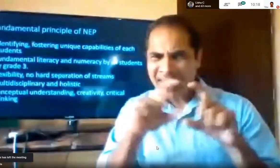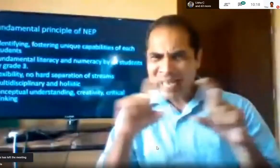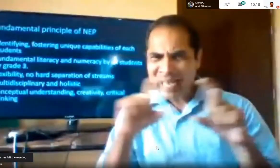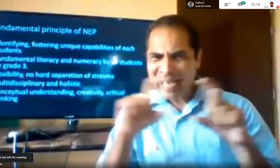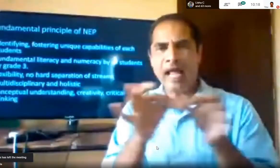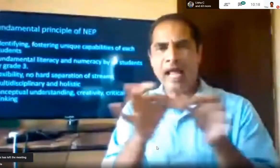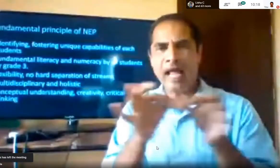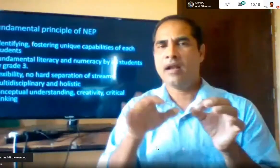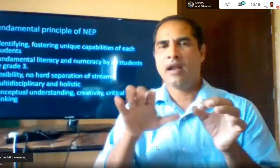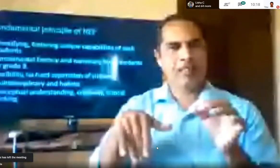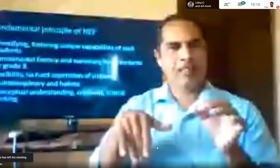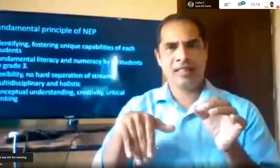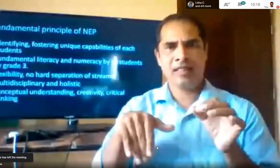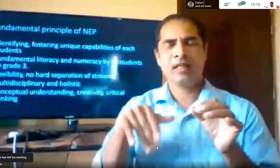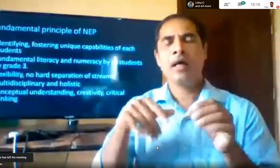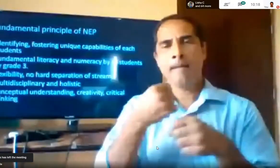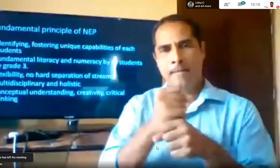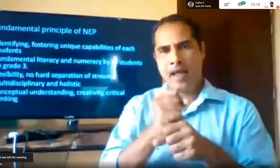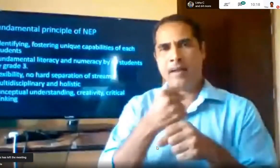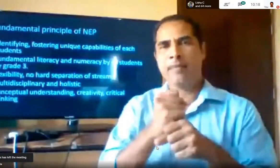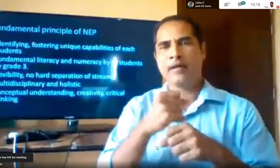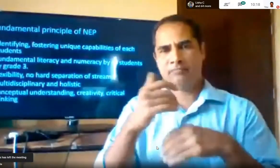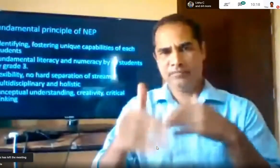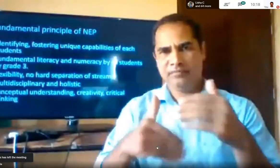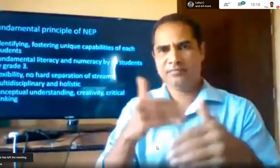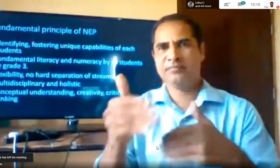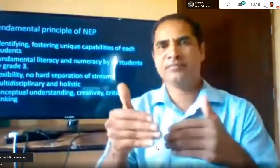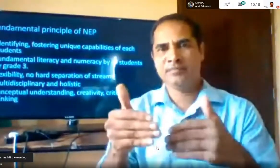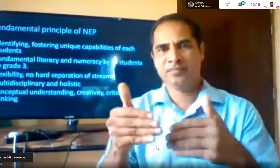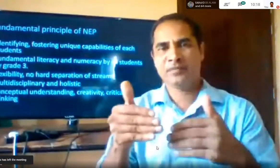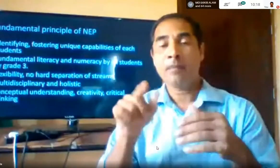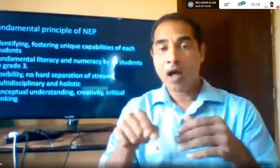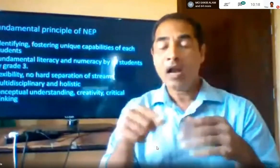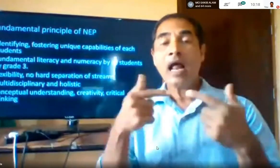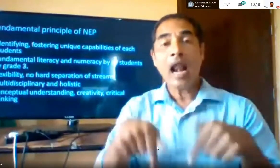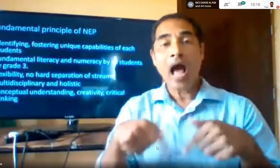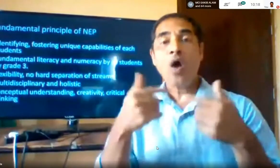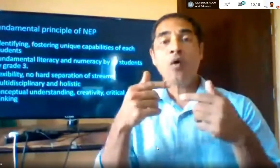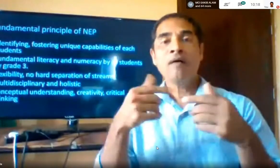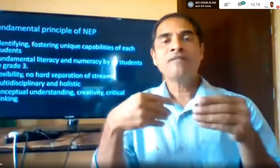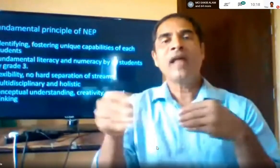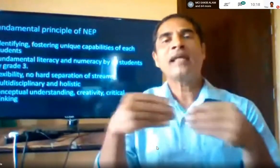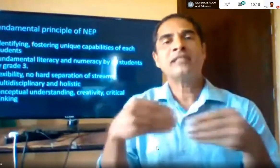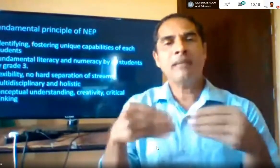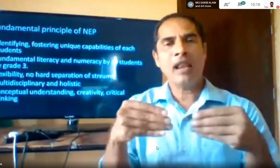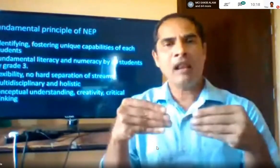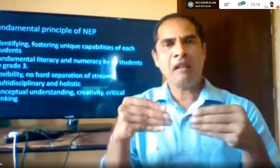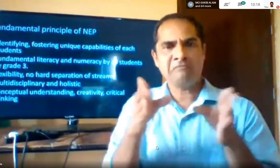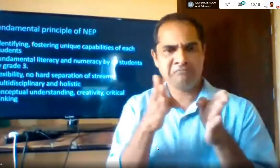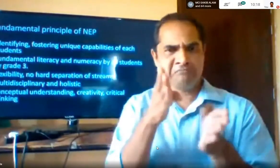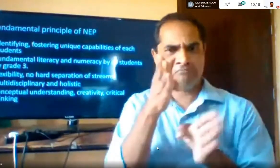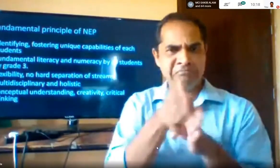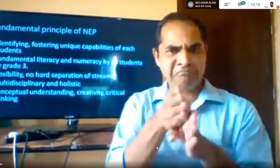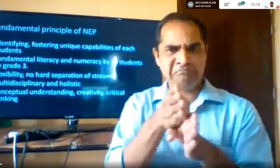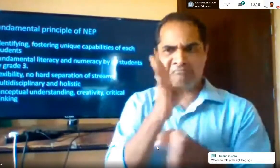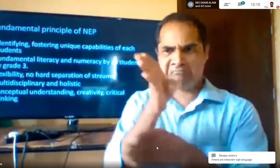So how it is not clearly written in that national education policy, it will